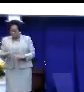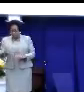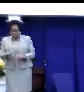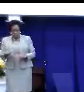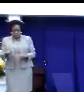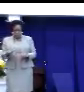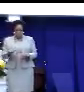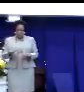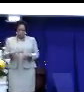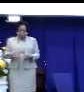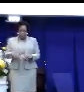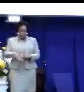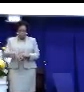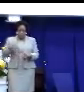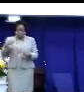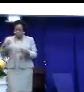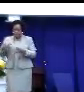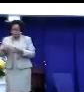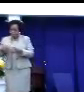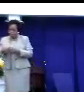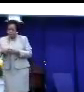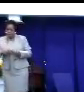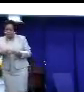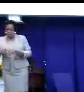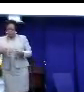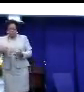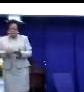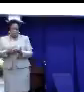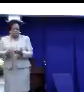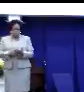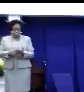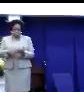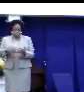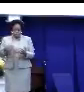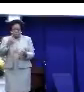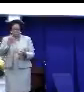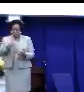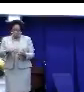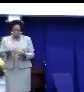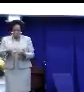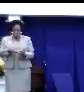Some of those batteries get corrosion coming out.